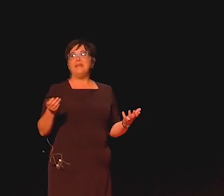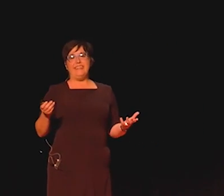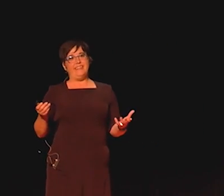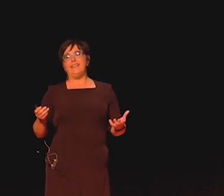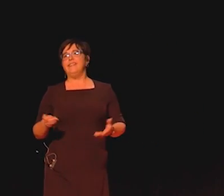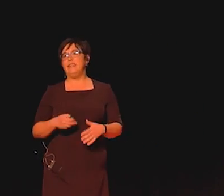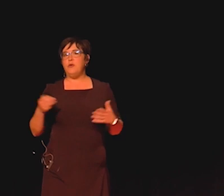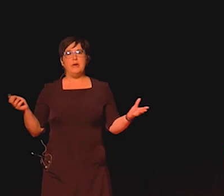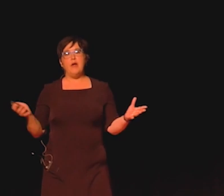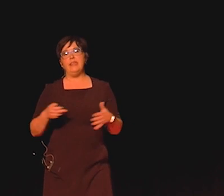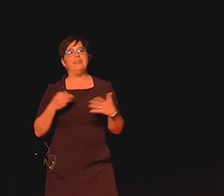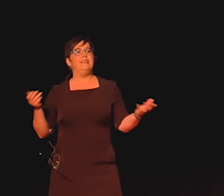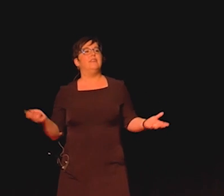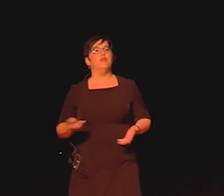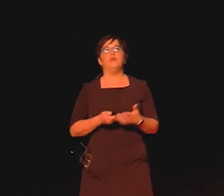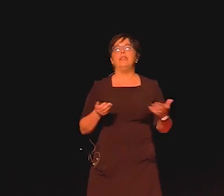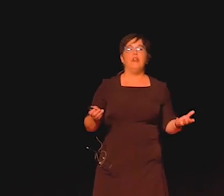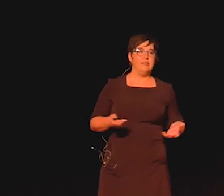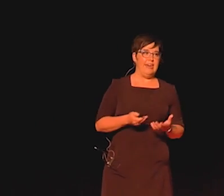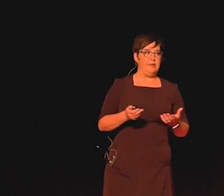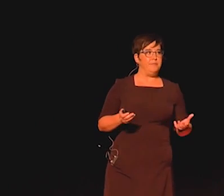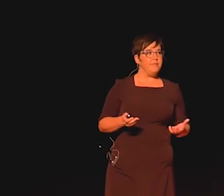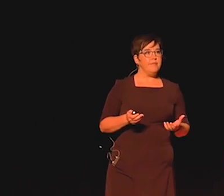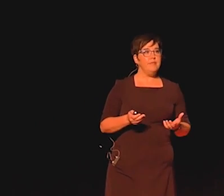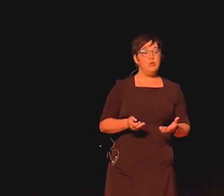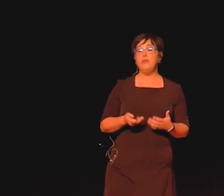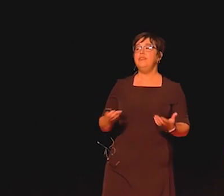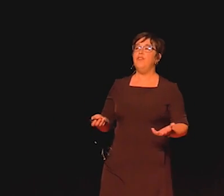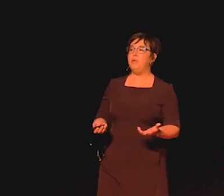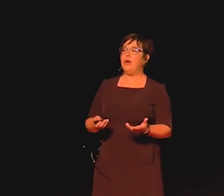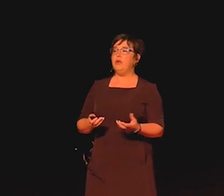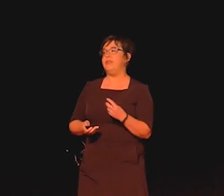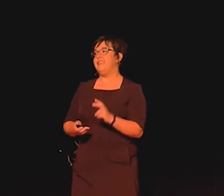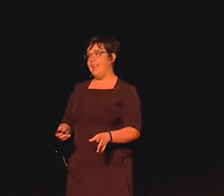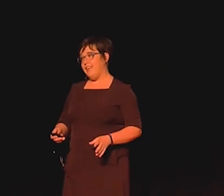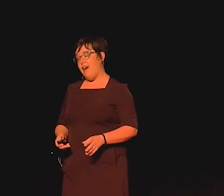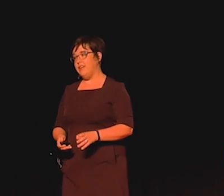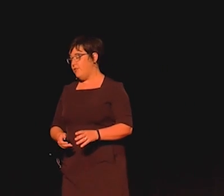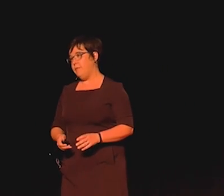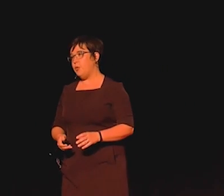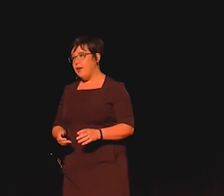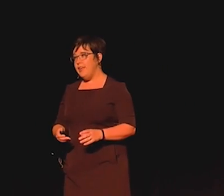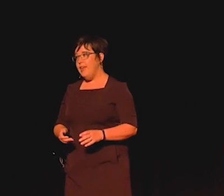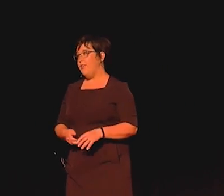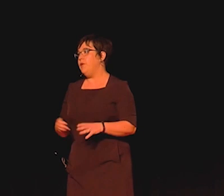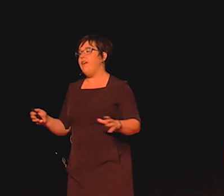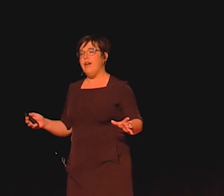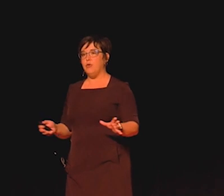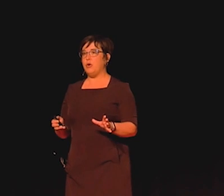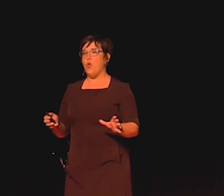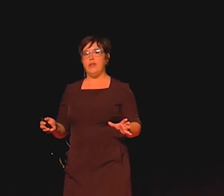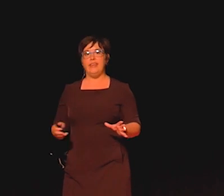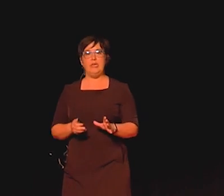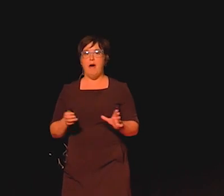what's the big deal? You know, we're not really going to see this for a really long time. Well, this February was the second hottest February that we've